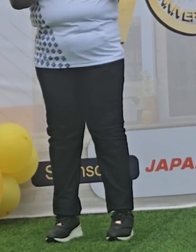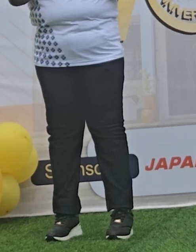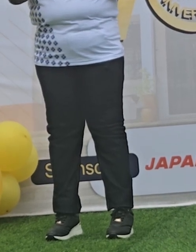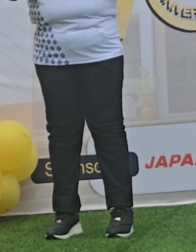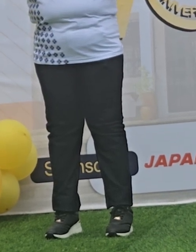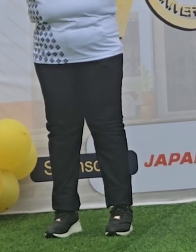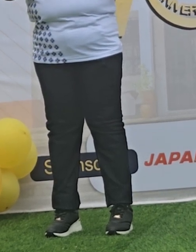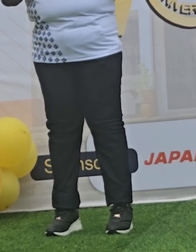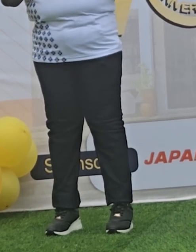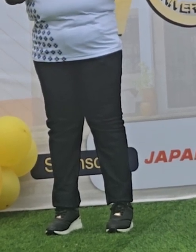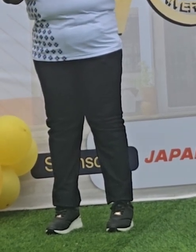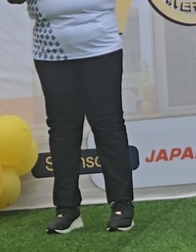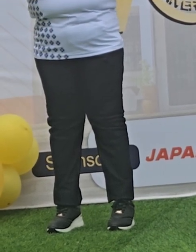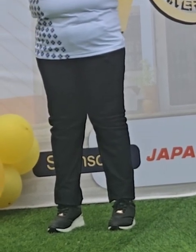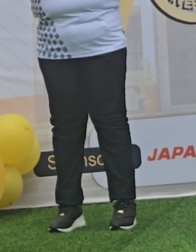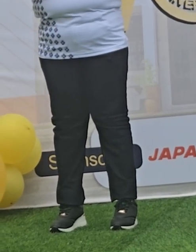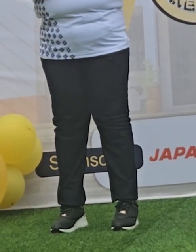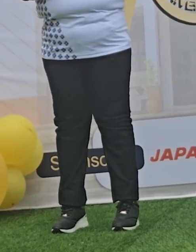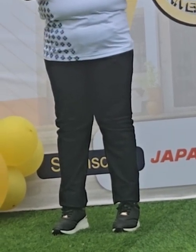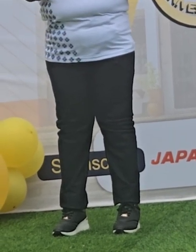apparent to what is real.